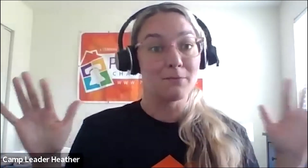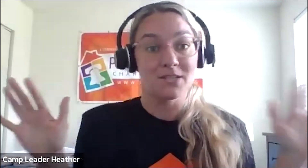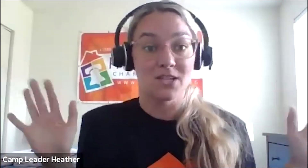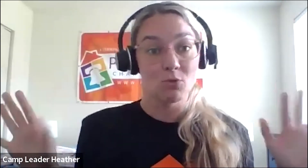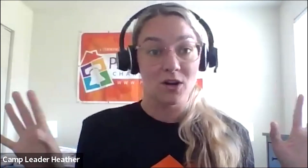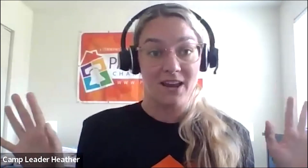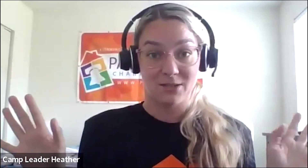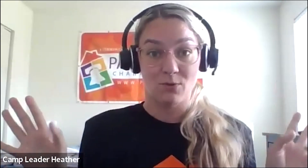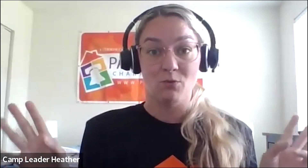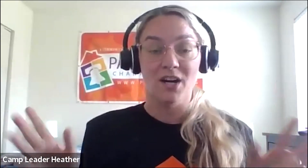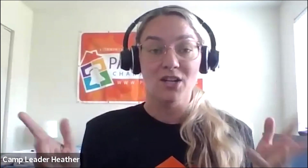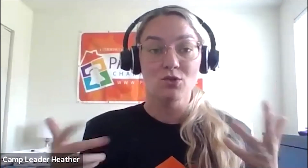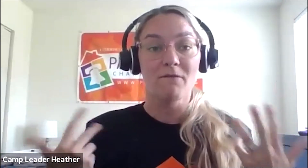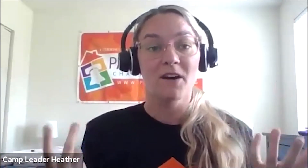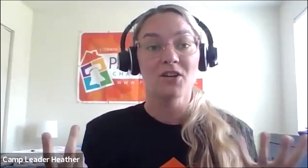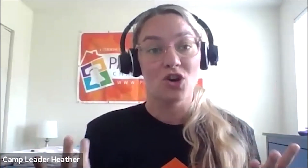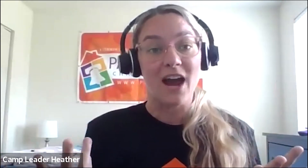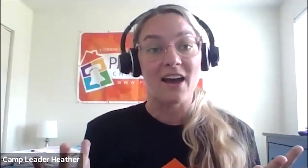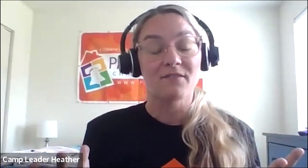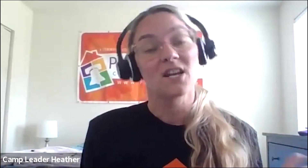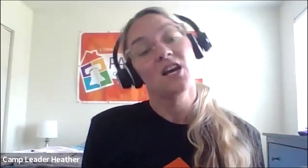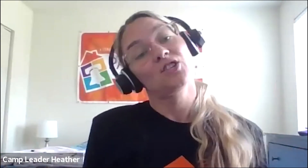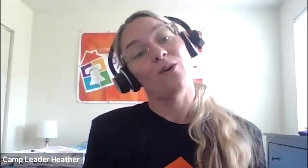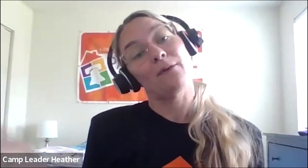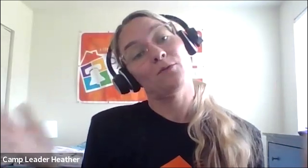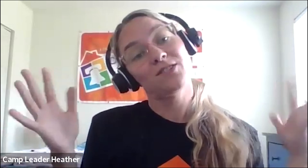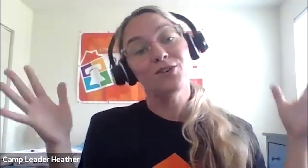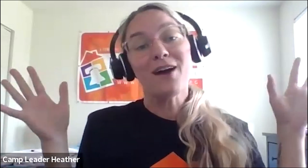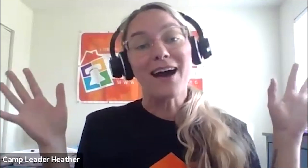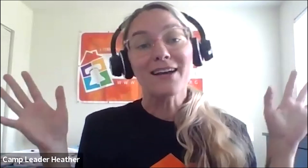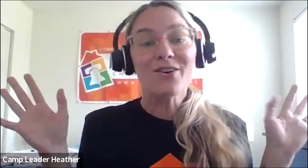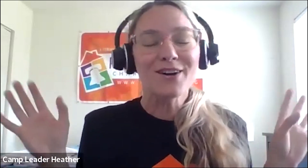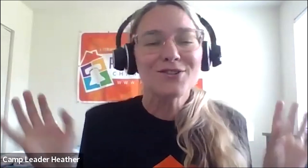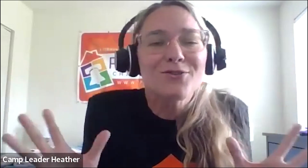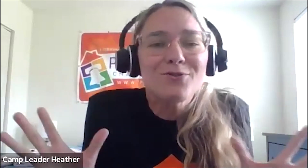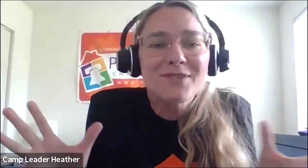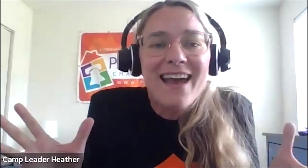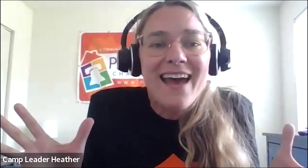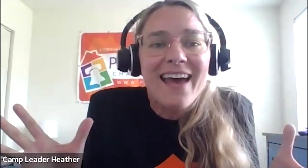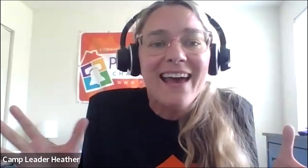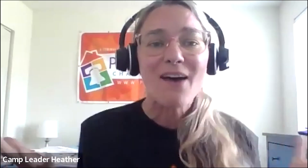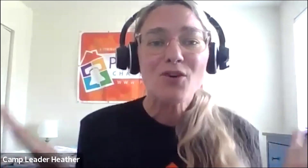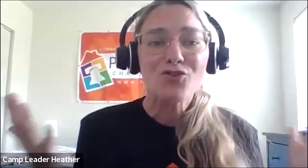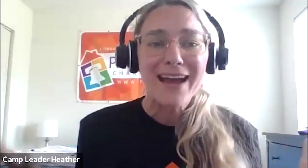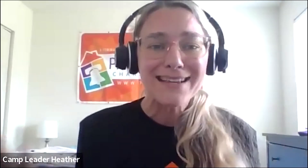Mrs. Moore next week. We're going to do a fun craft. So I will see you guys on Tuesday.